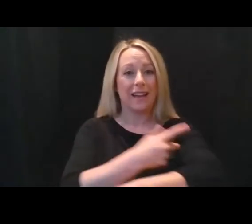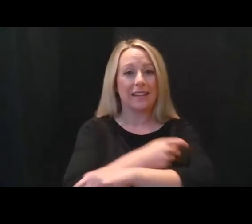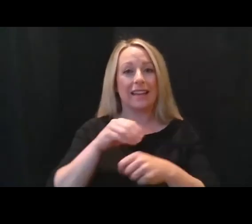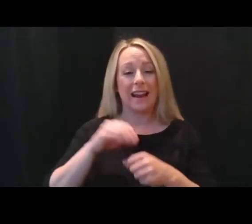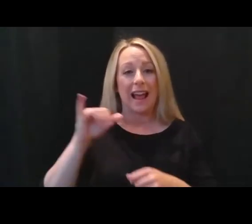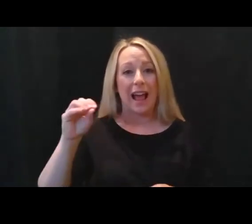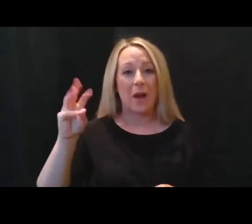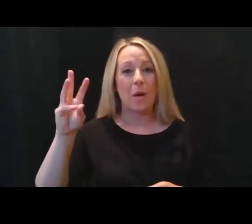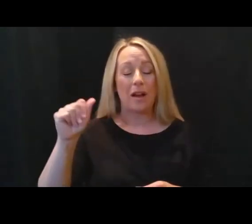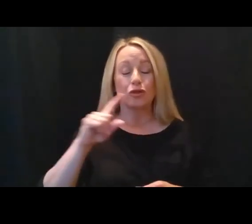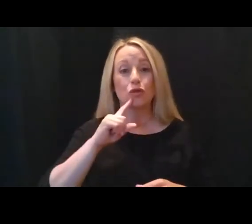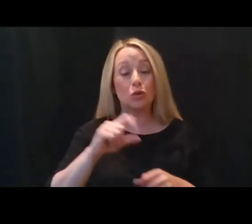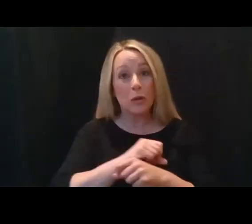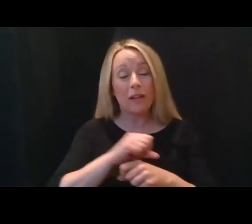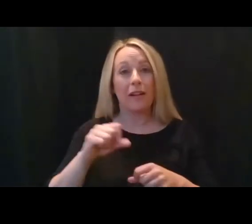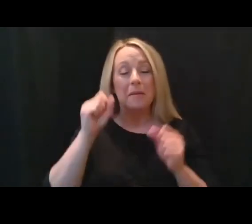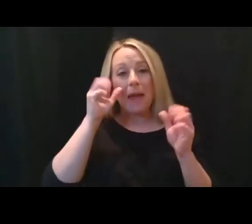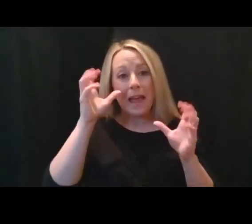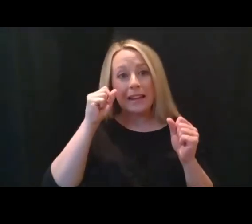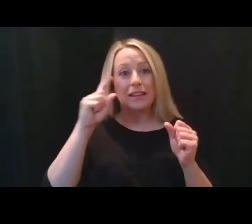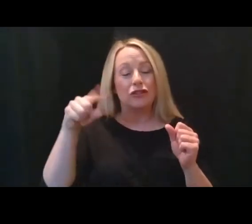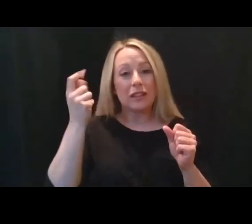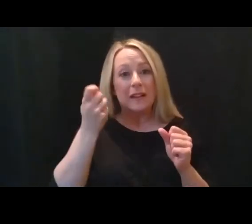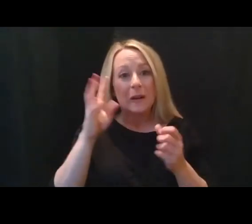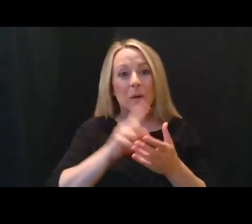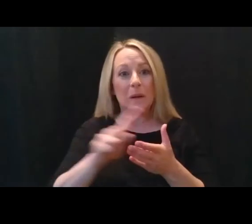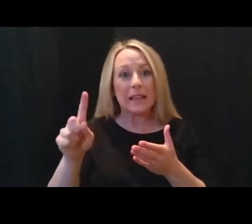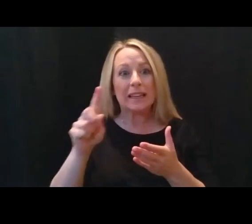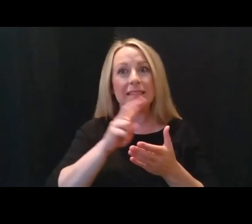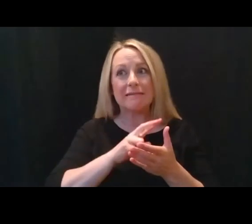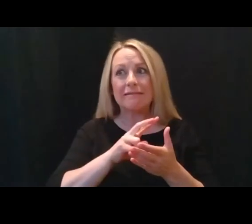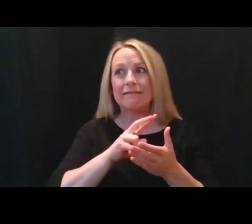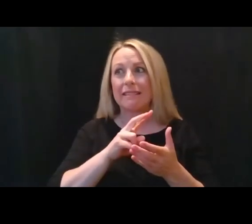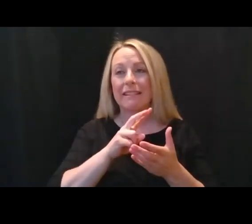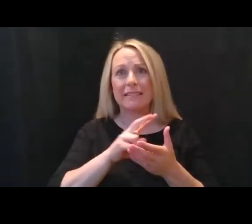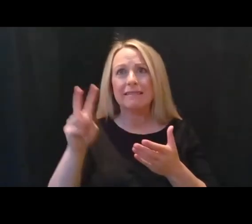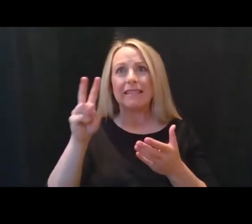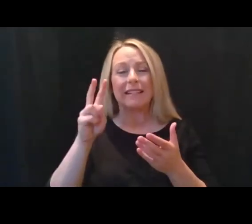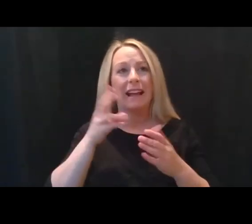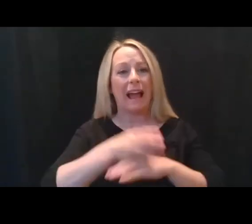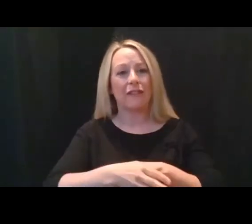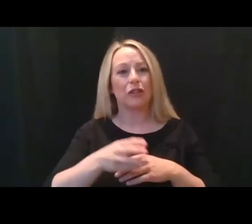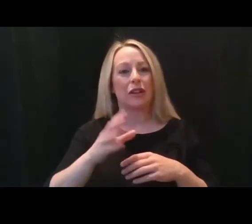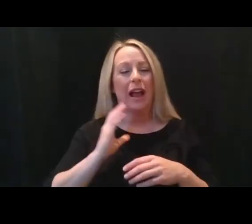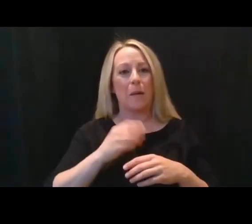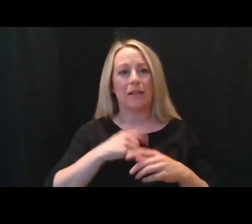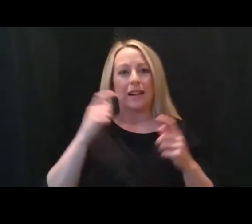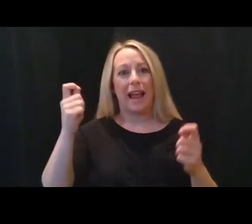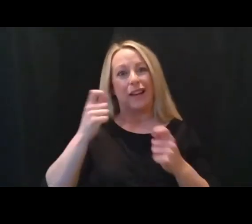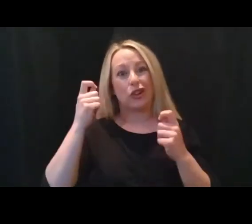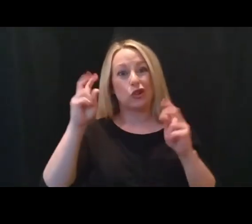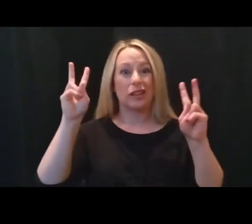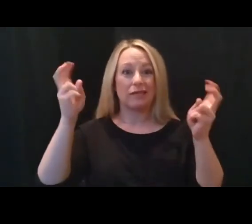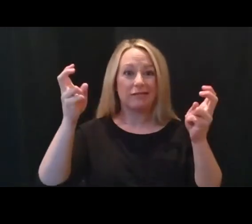is truly amazing that just a few weeks after the 1-year anniversary of our first case of COVID-19, we